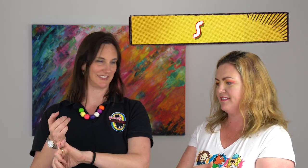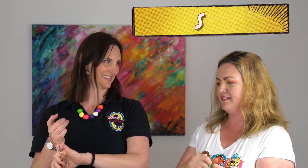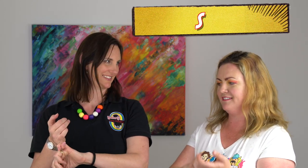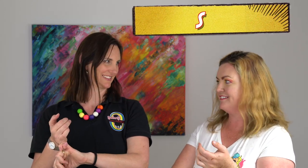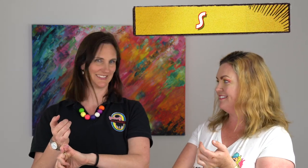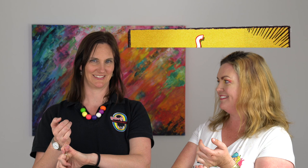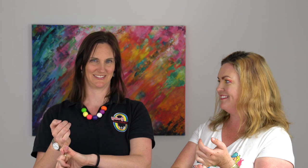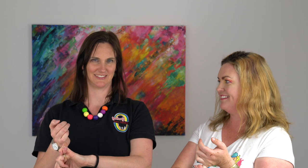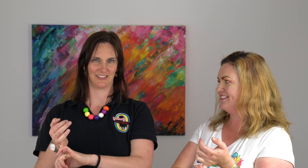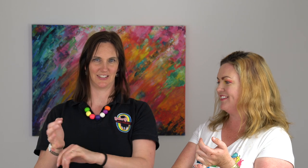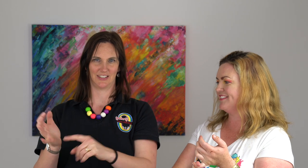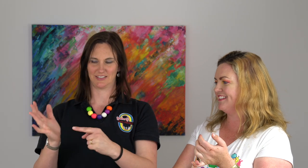S, T,